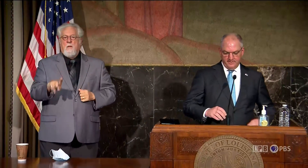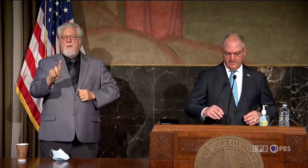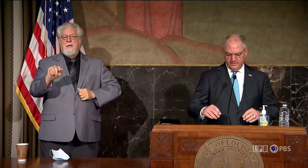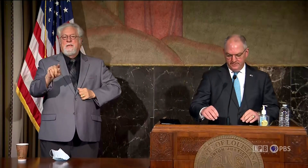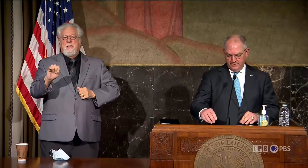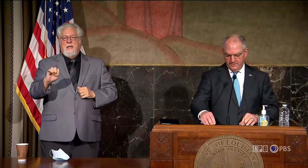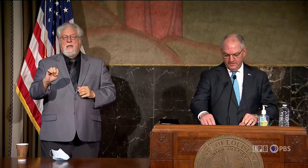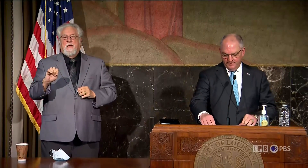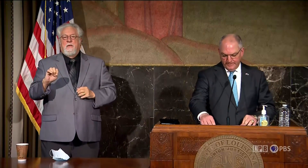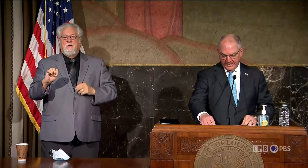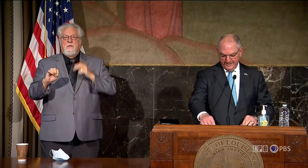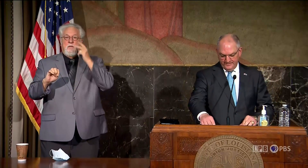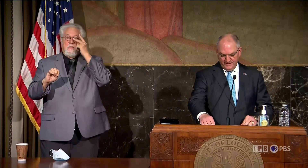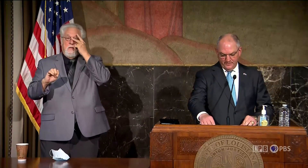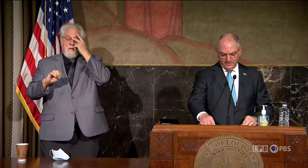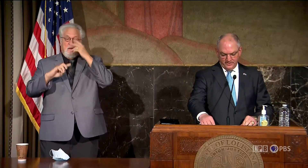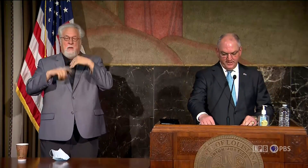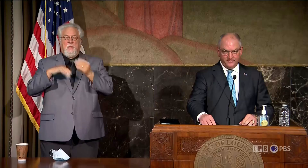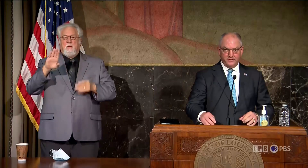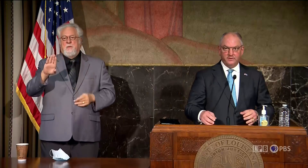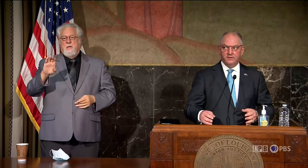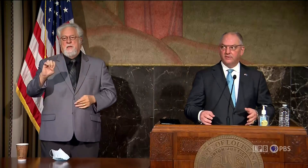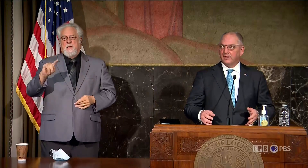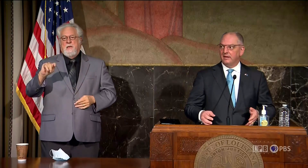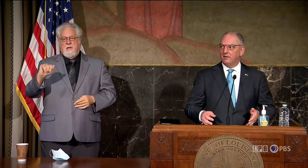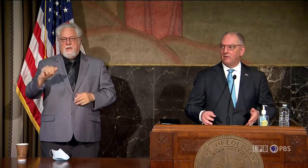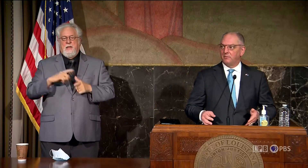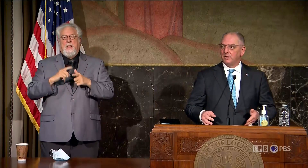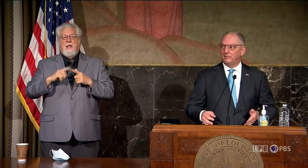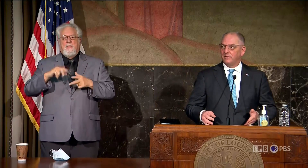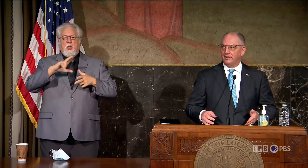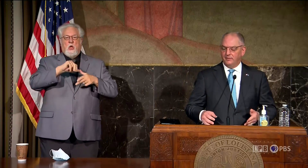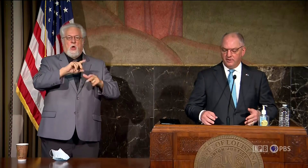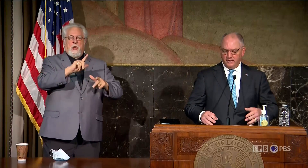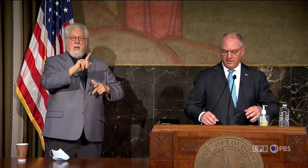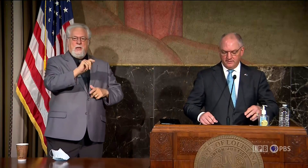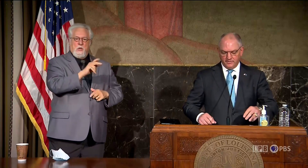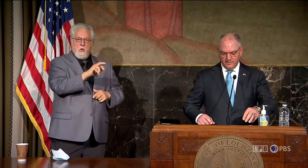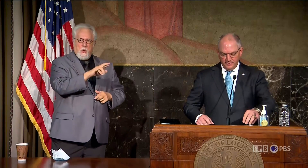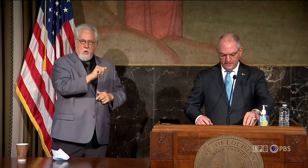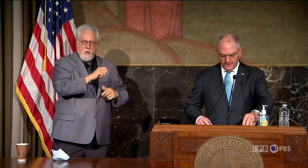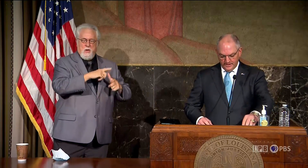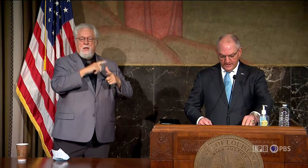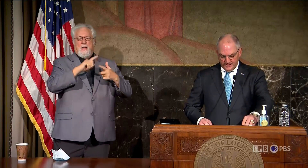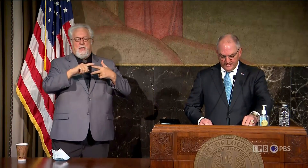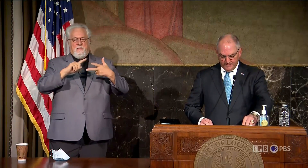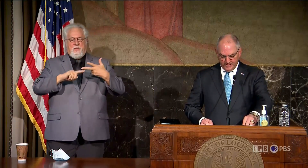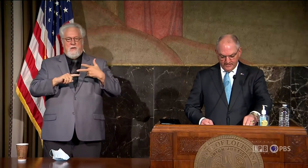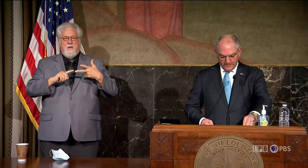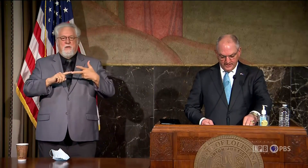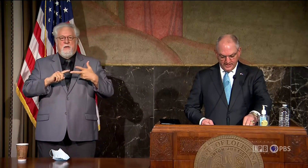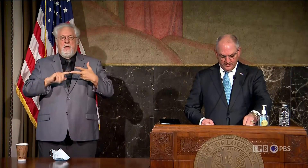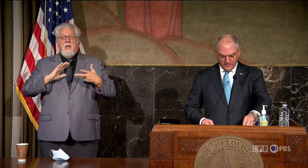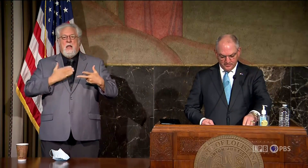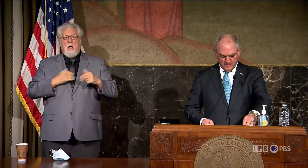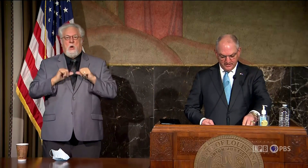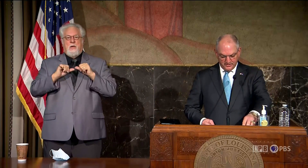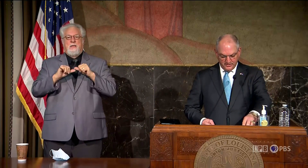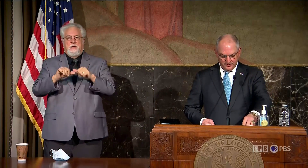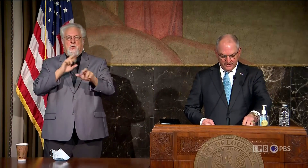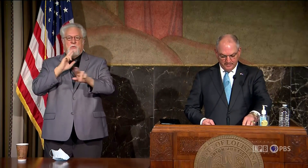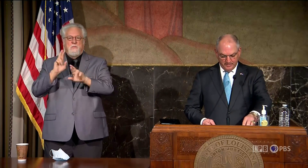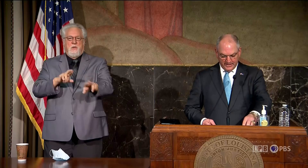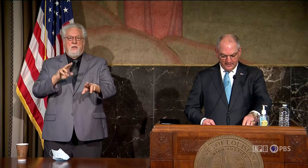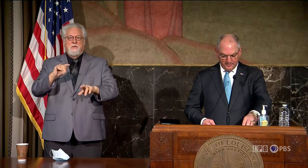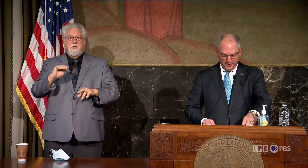on Beta, and then we're going to shift to Hurricane Laura recovery, and then we're going to cover our continuing response